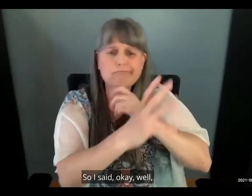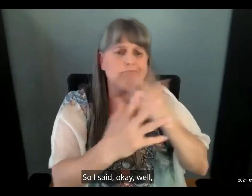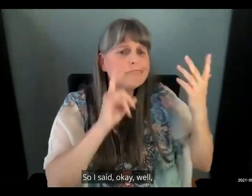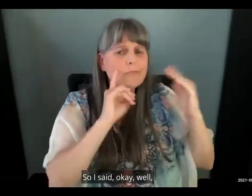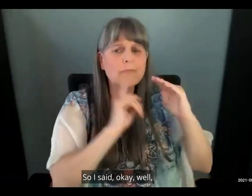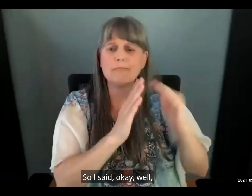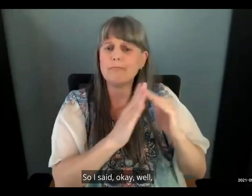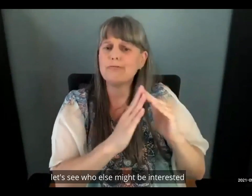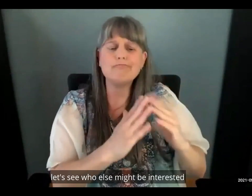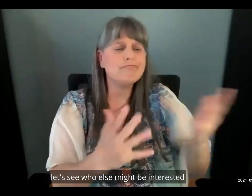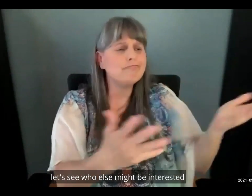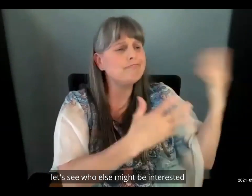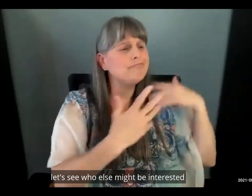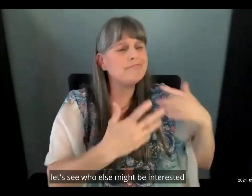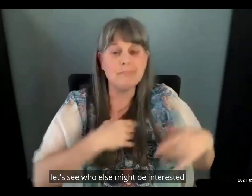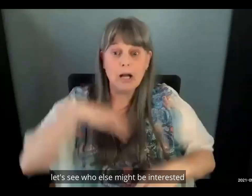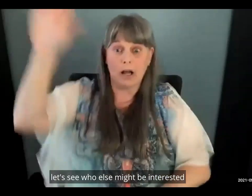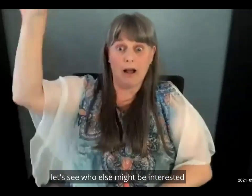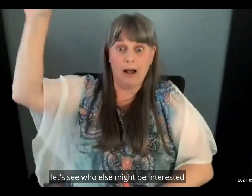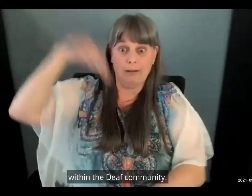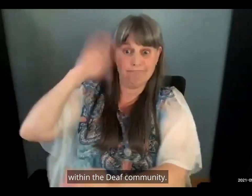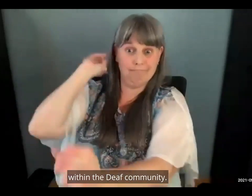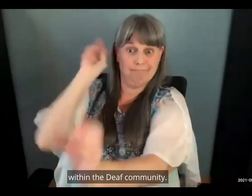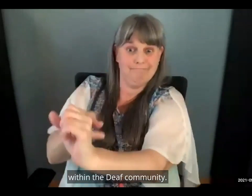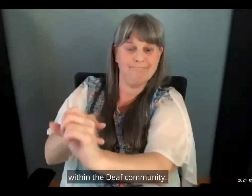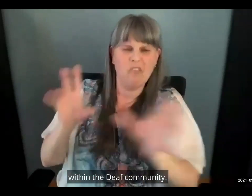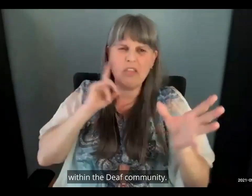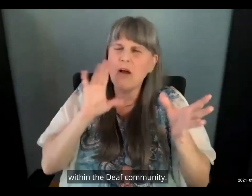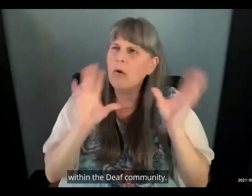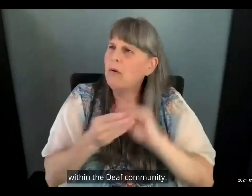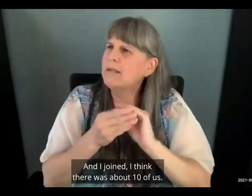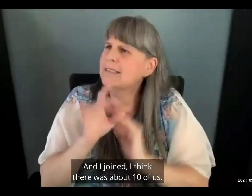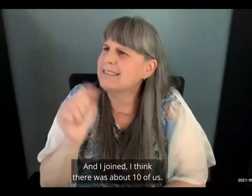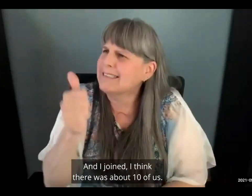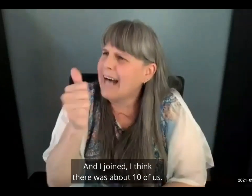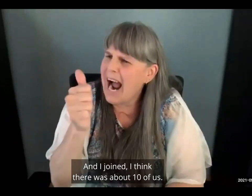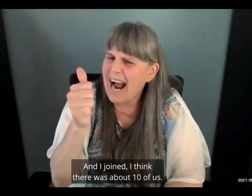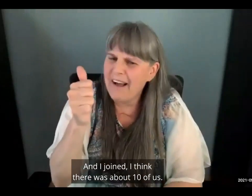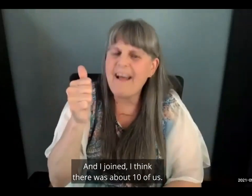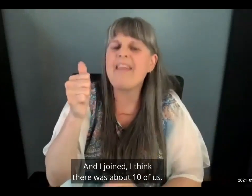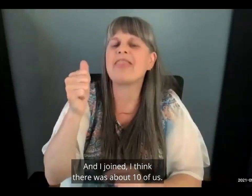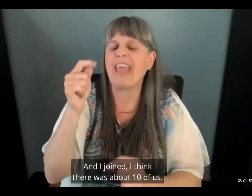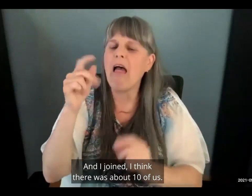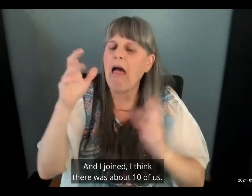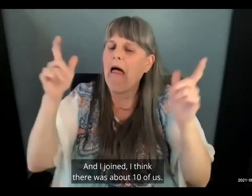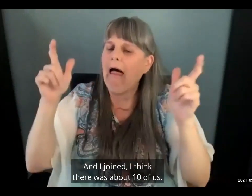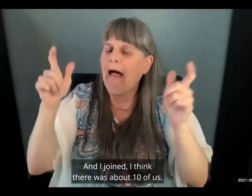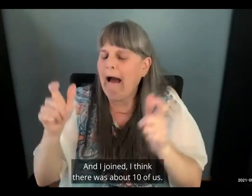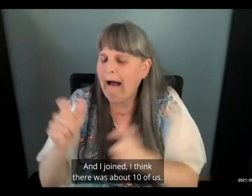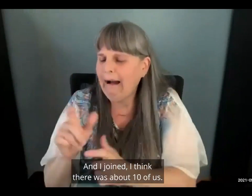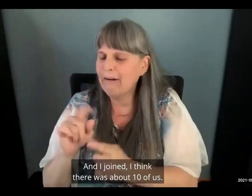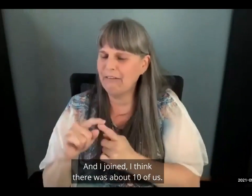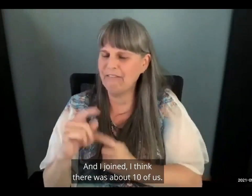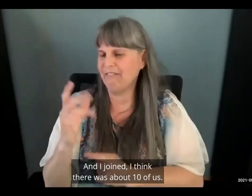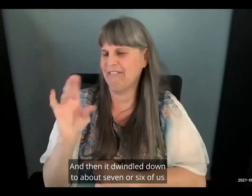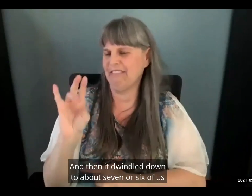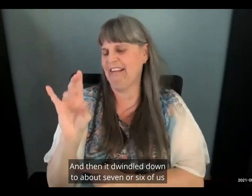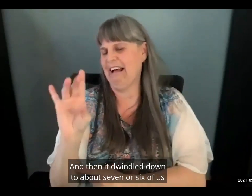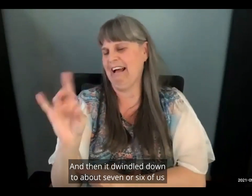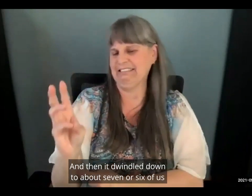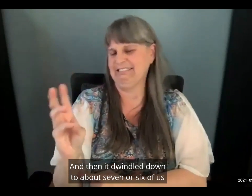okay, well, let's see who else might be interested within the deaf community. And I joined. I think there was about 10